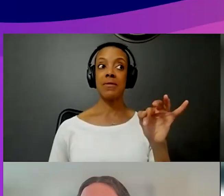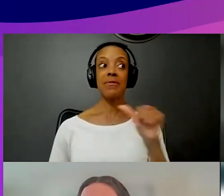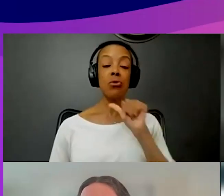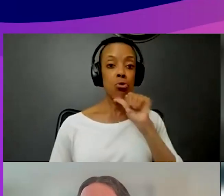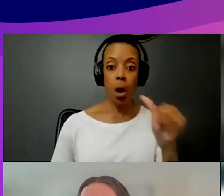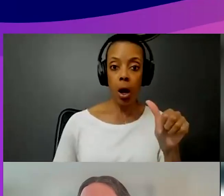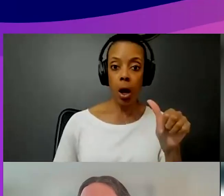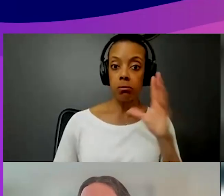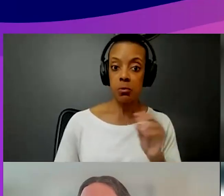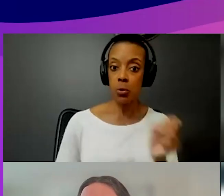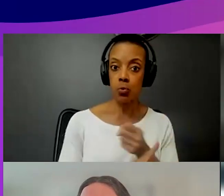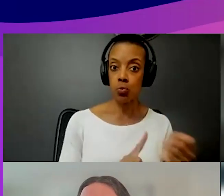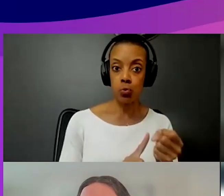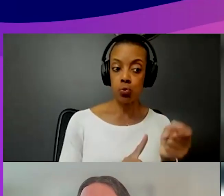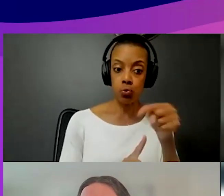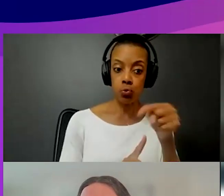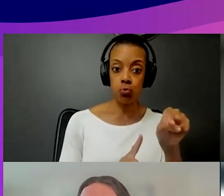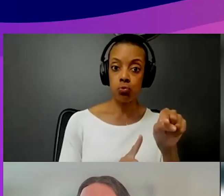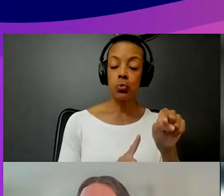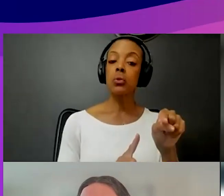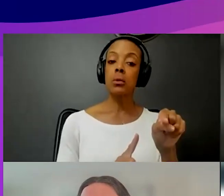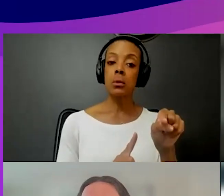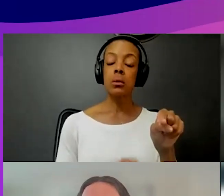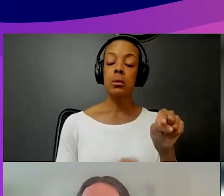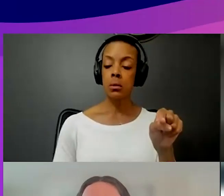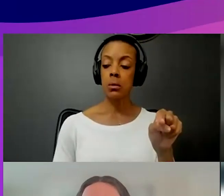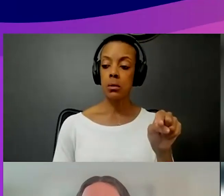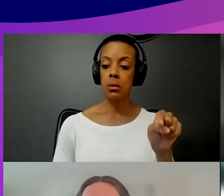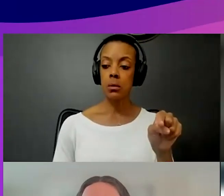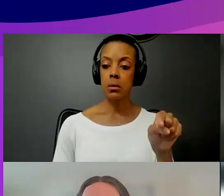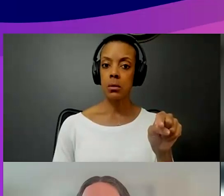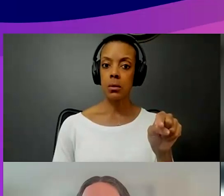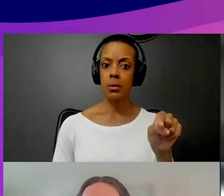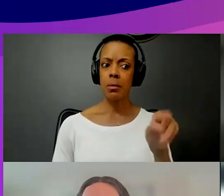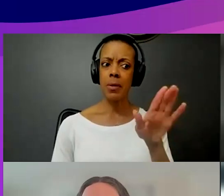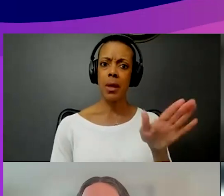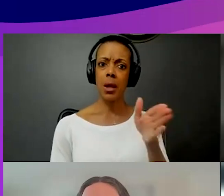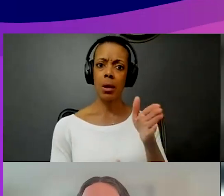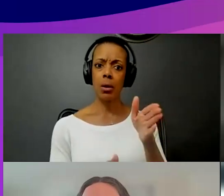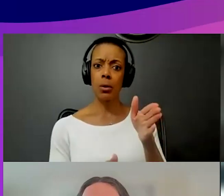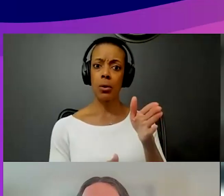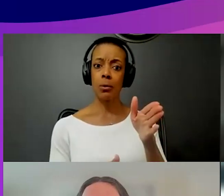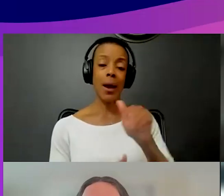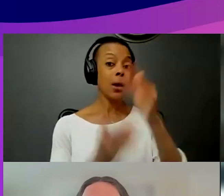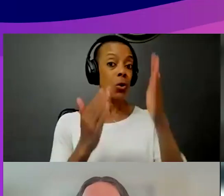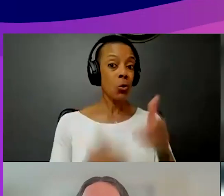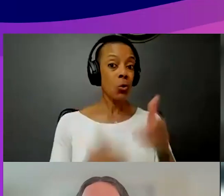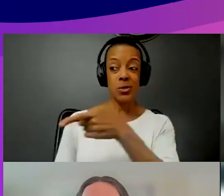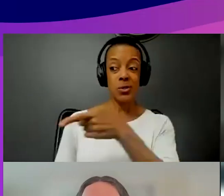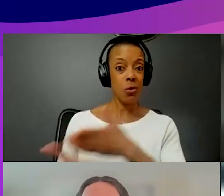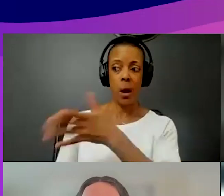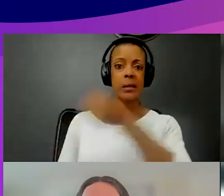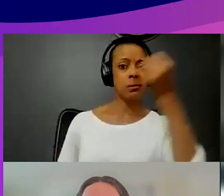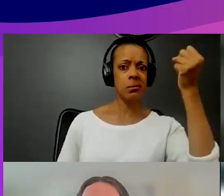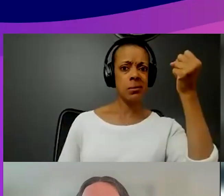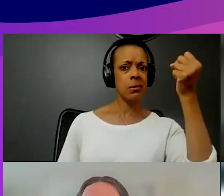categories, it's very important not to take away that right from someone to choose to seek help or not, and